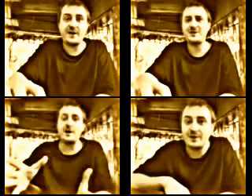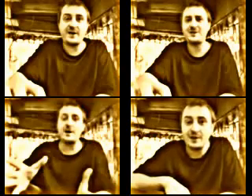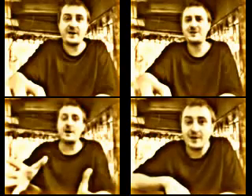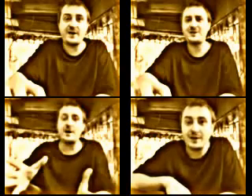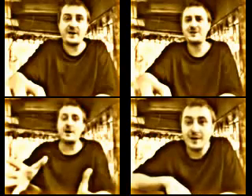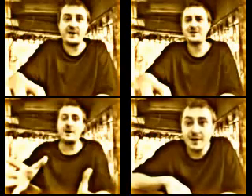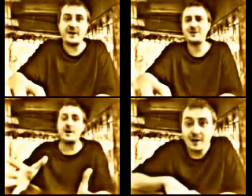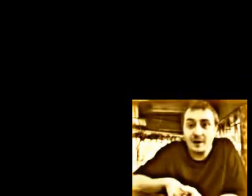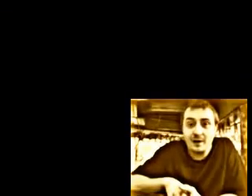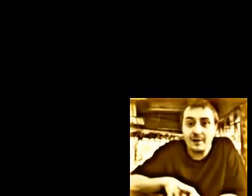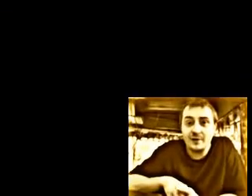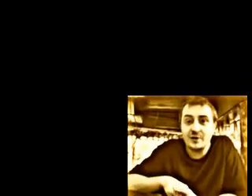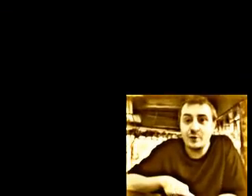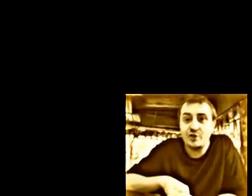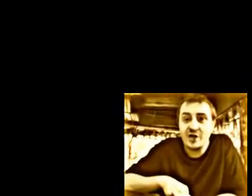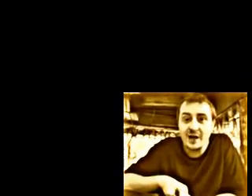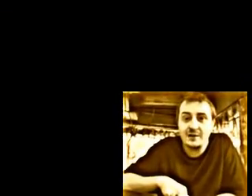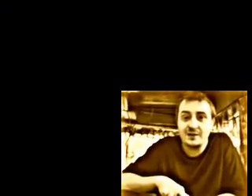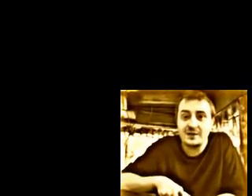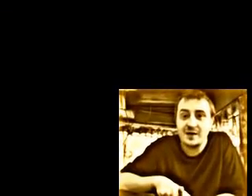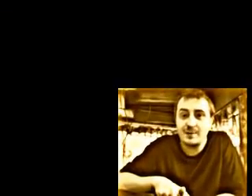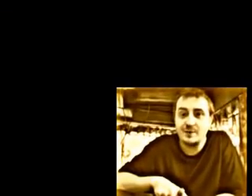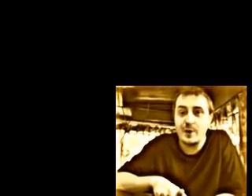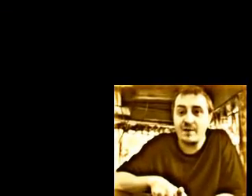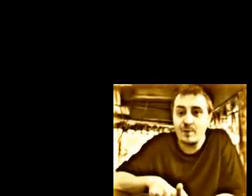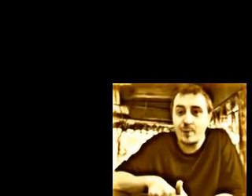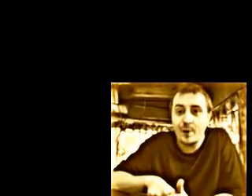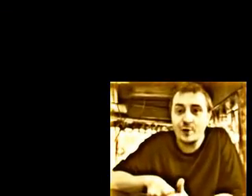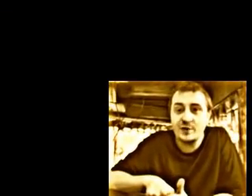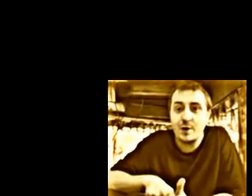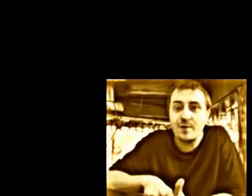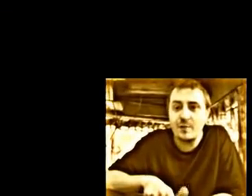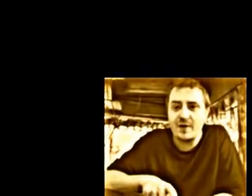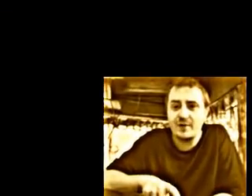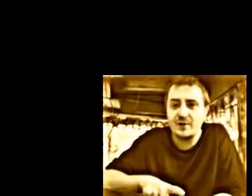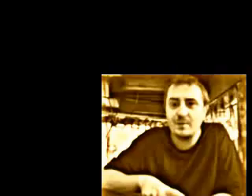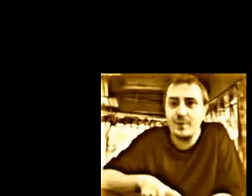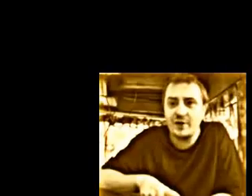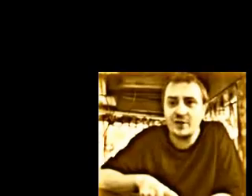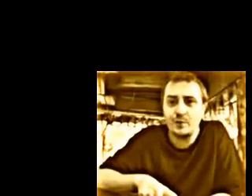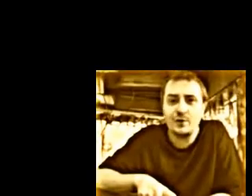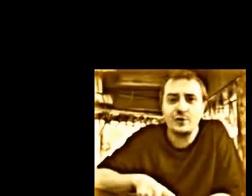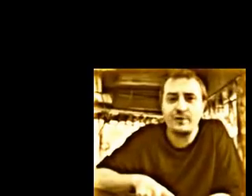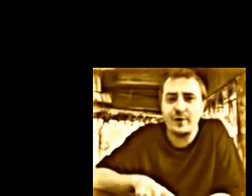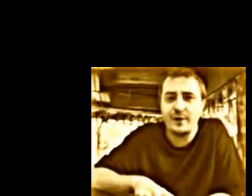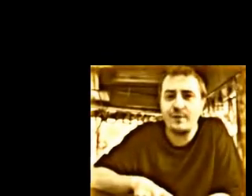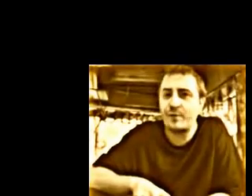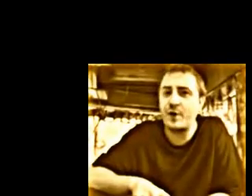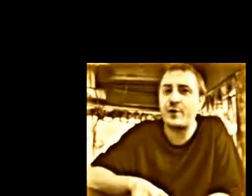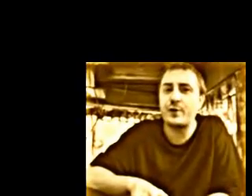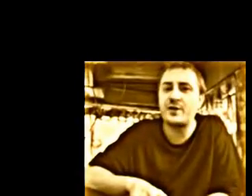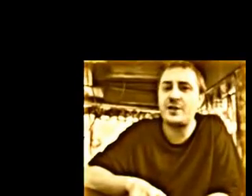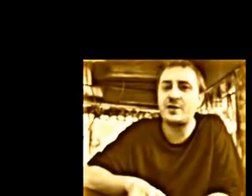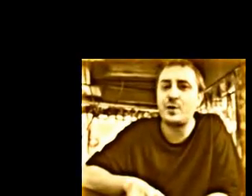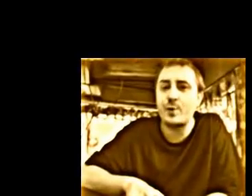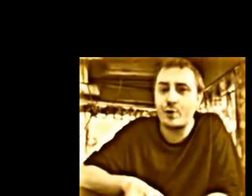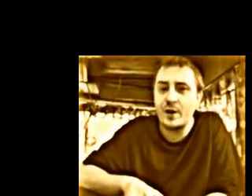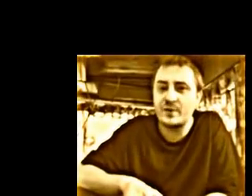Kentucky. There's no change. It's the same as Bevin proposed. However, Bevin's budget reduced funding for other educational programs,